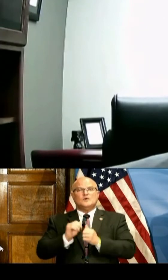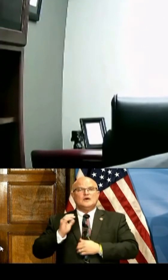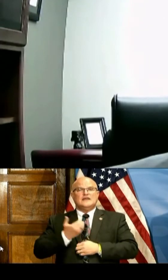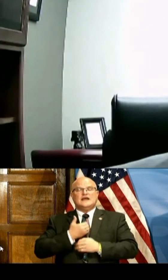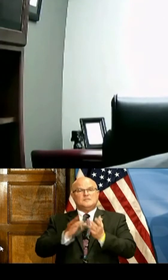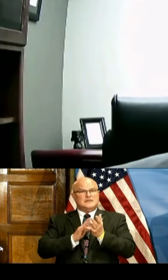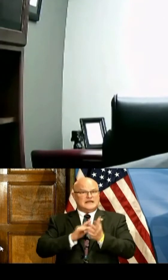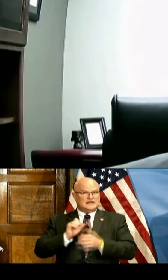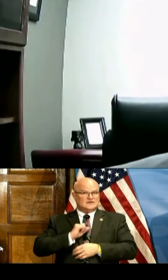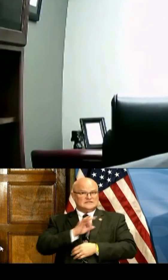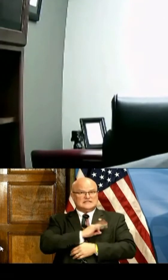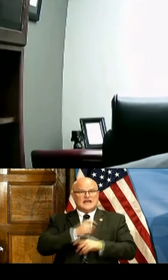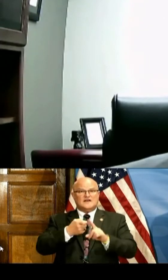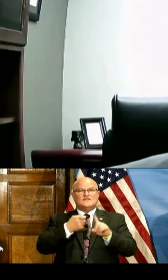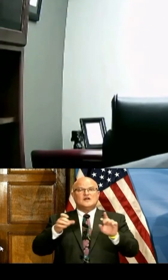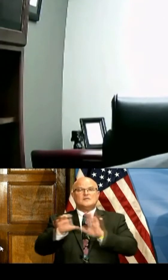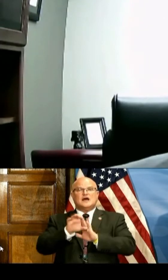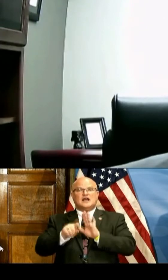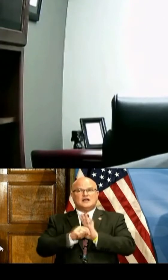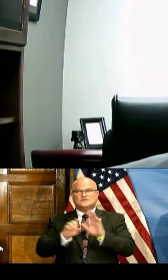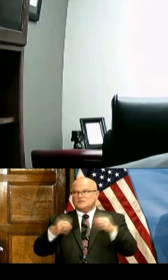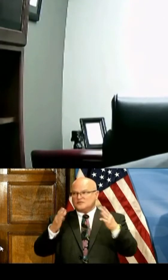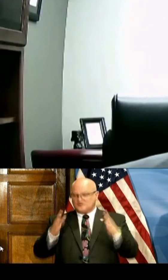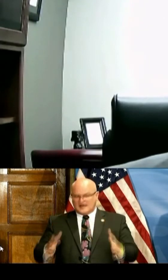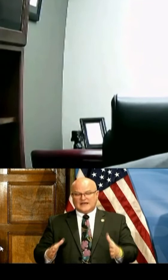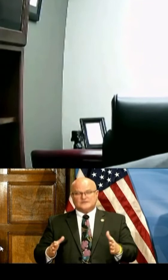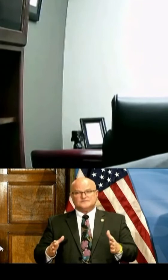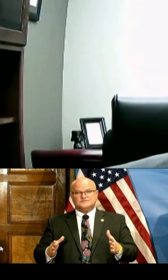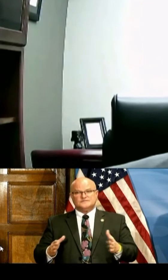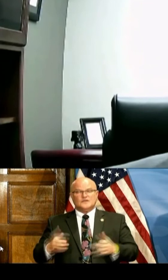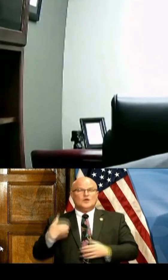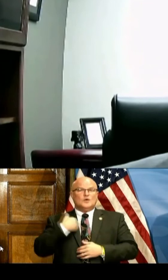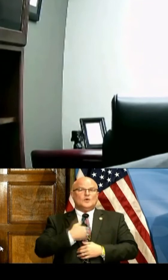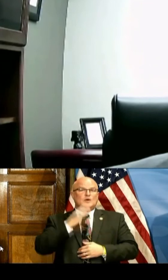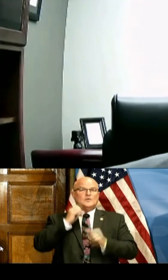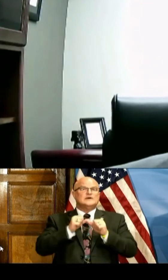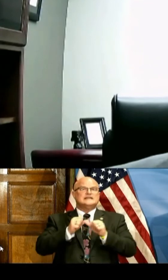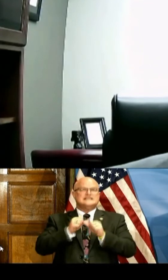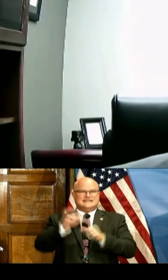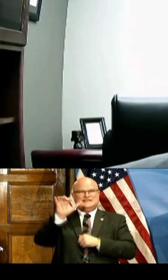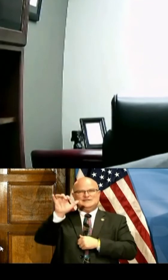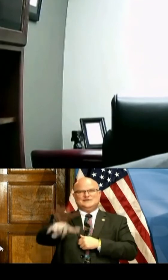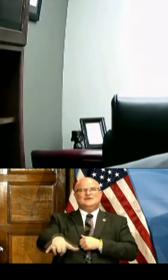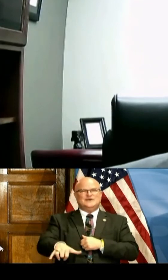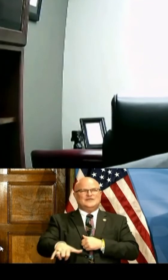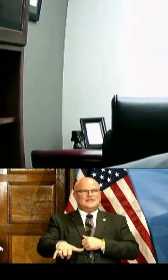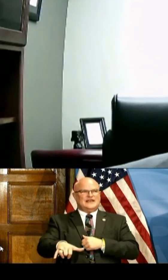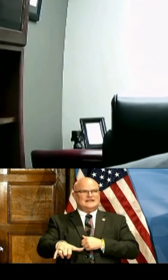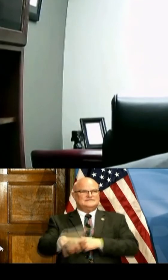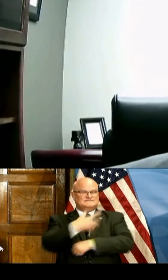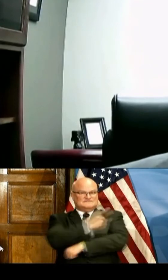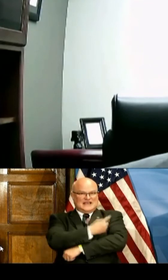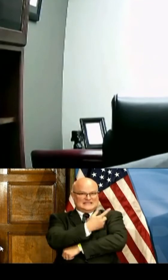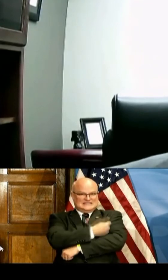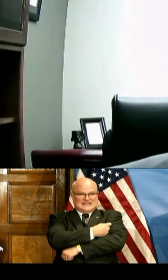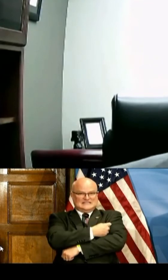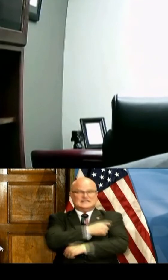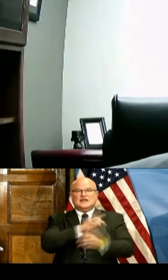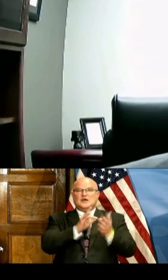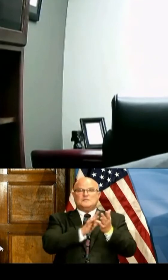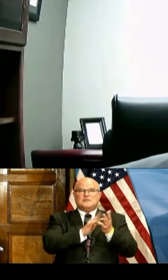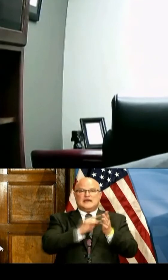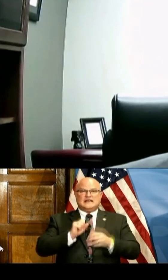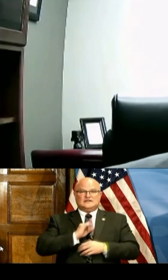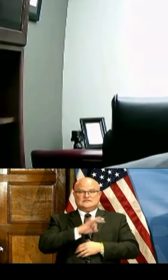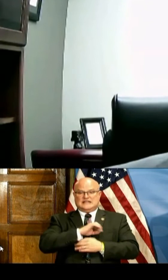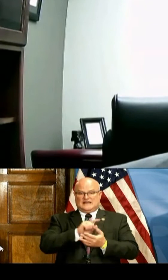medical staff from our contract medical provider, WellPath. We will continue those vaccinations of medical staff throughout